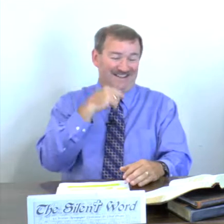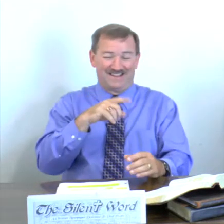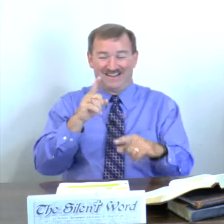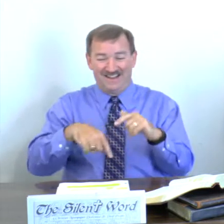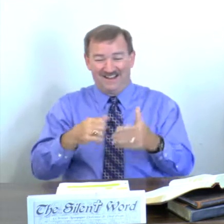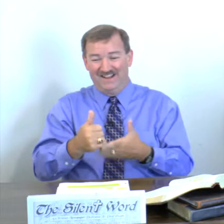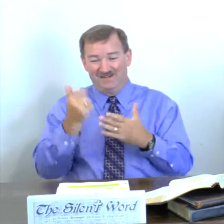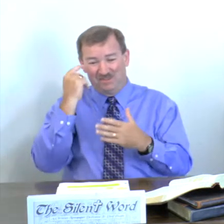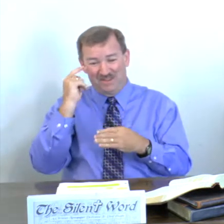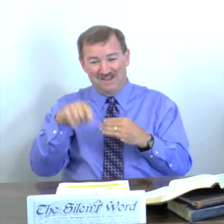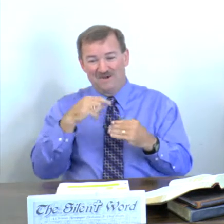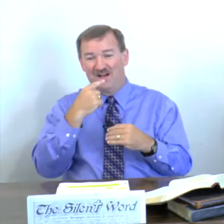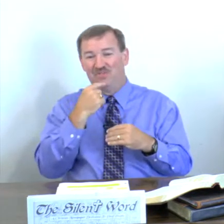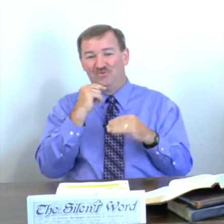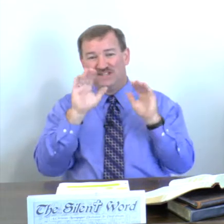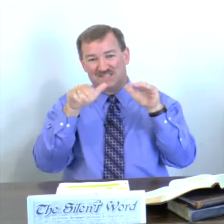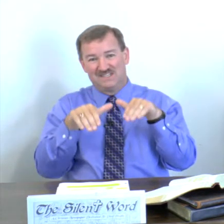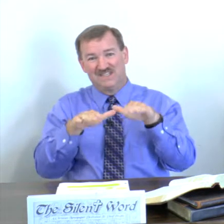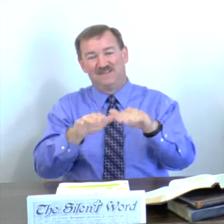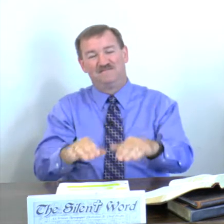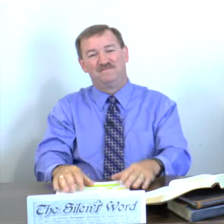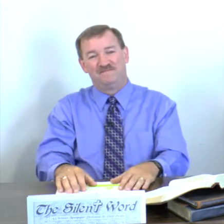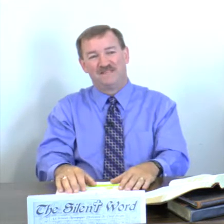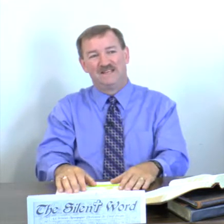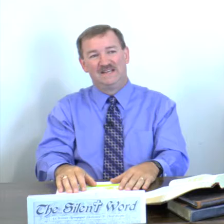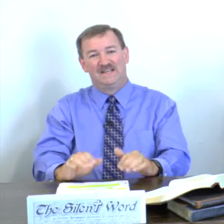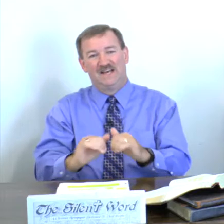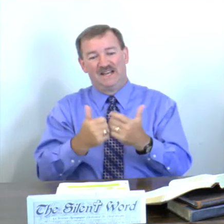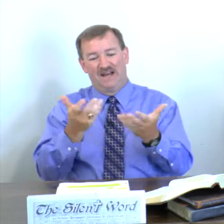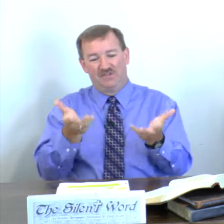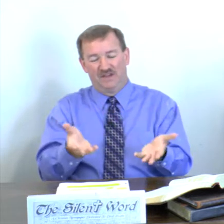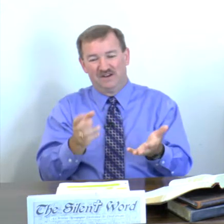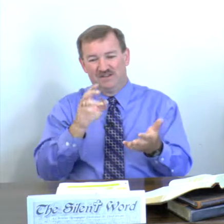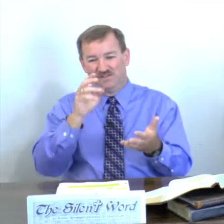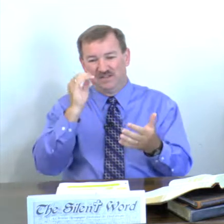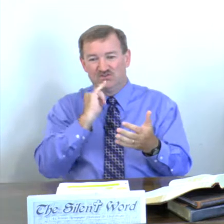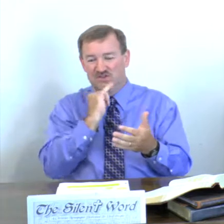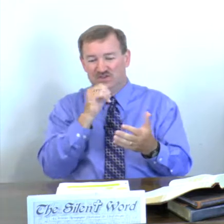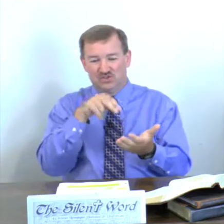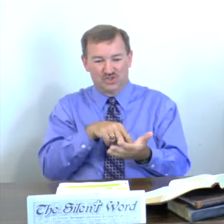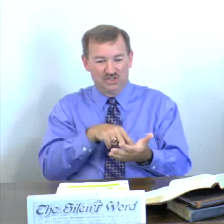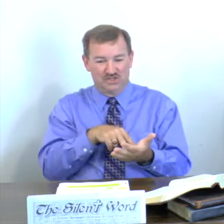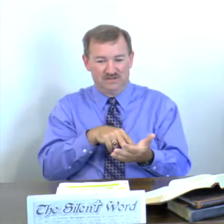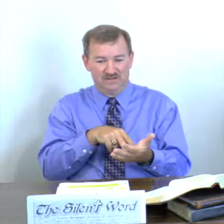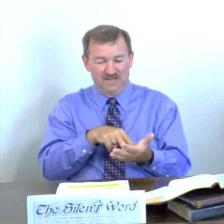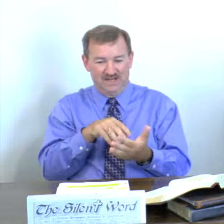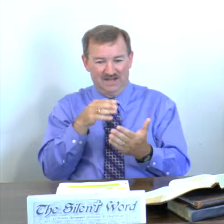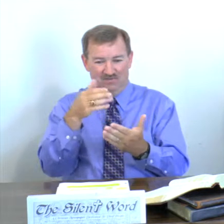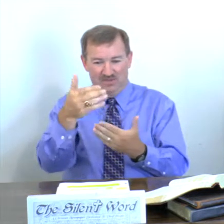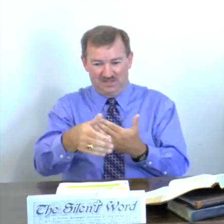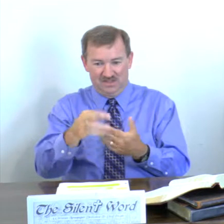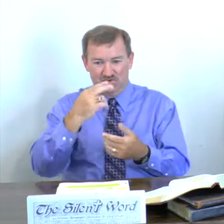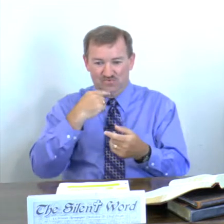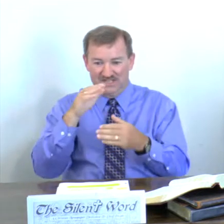I cannot help but think about the Red Sea and how there Israel stood with the Red